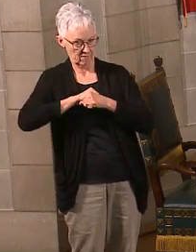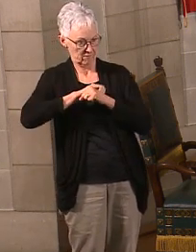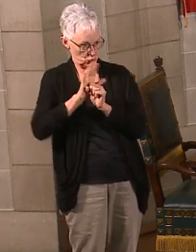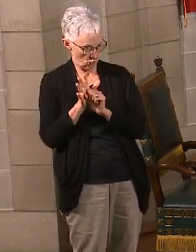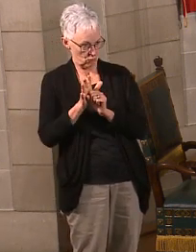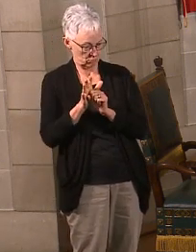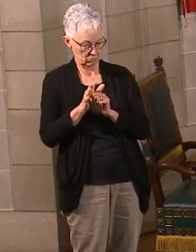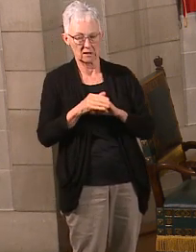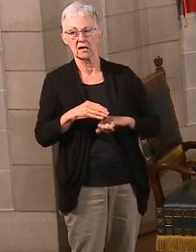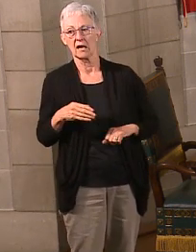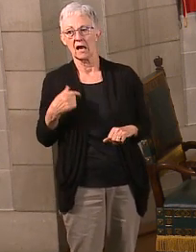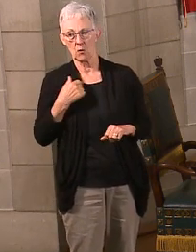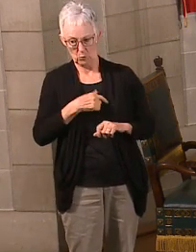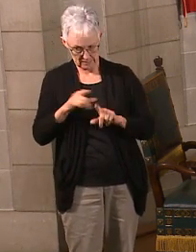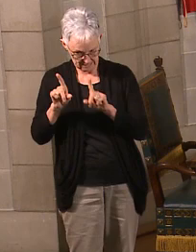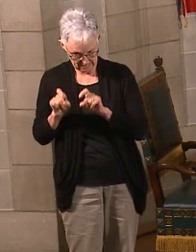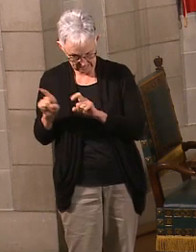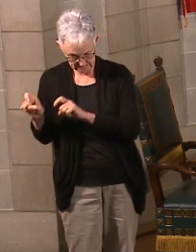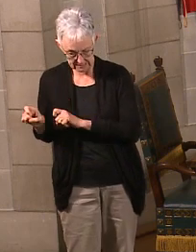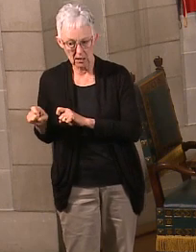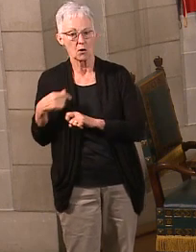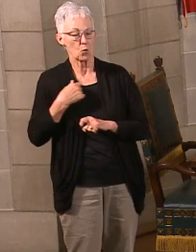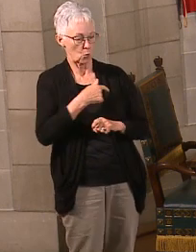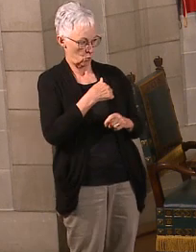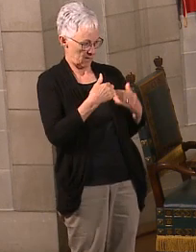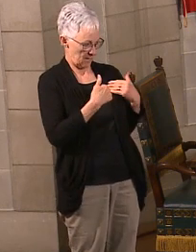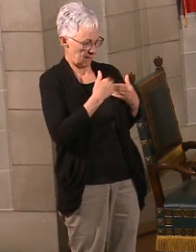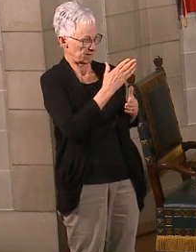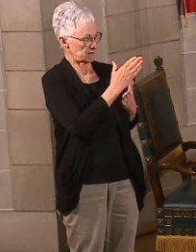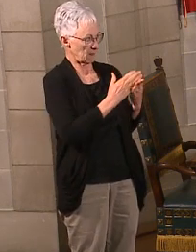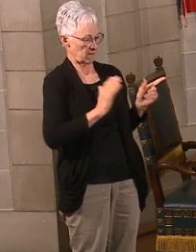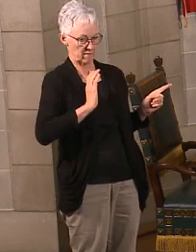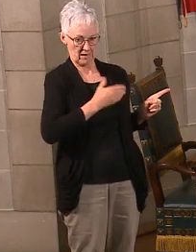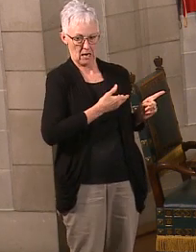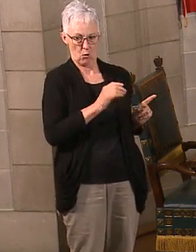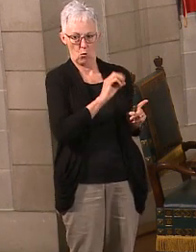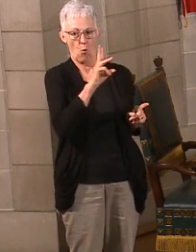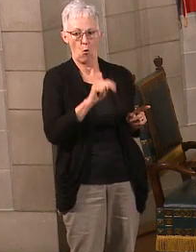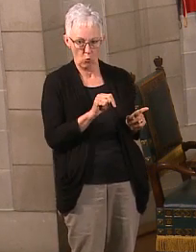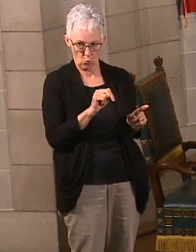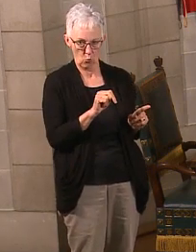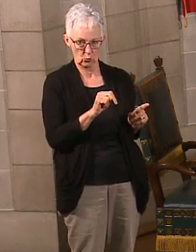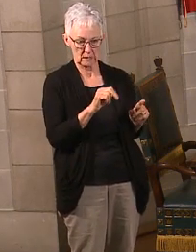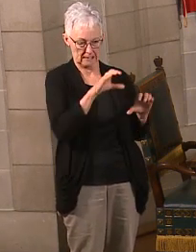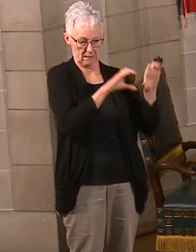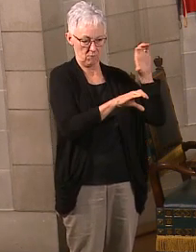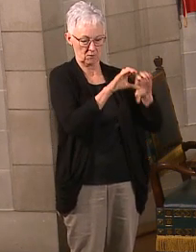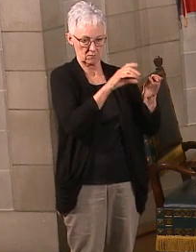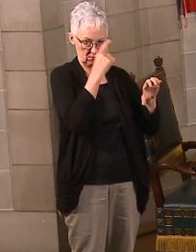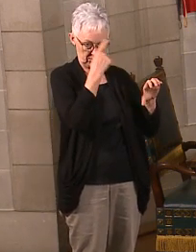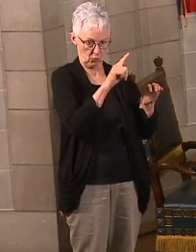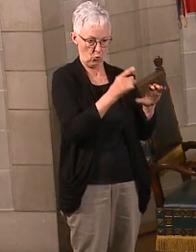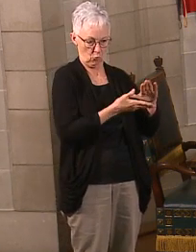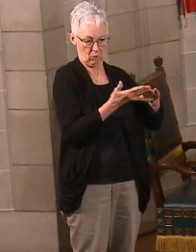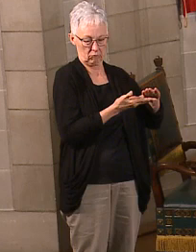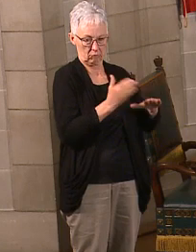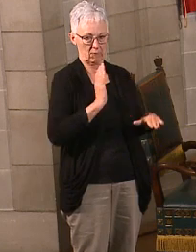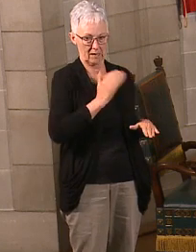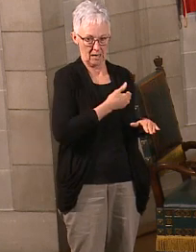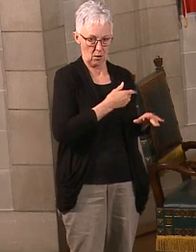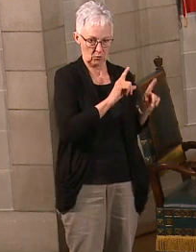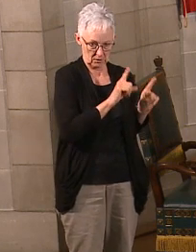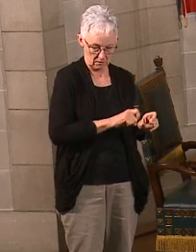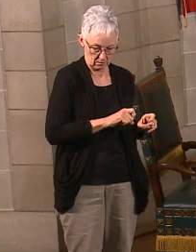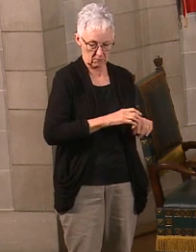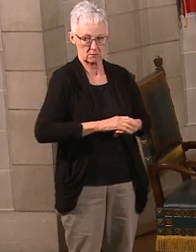on testing, we do have some antigen testing resources on hand. We've got more on order, but we also have really good community provider